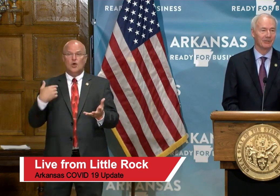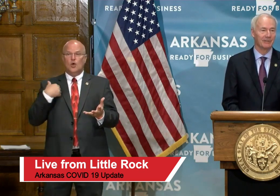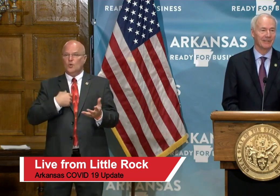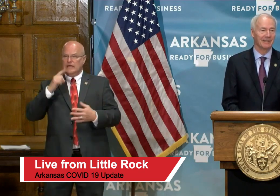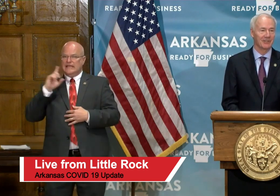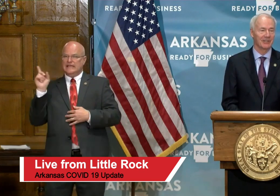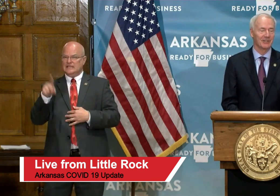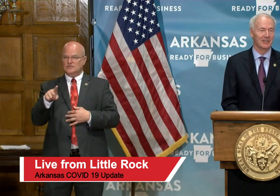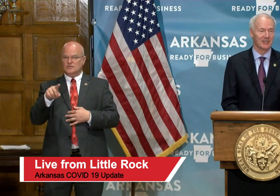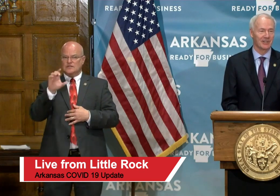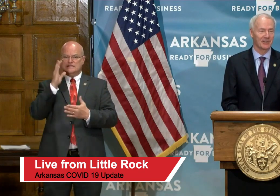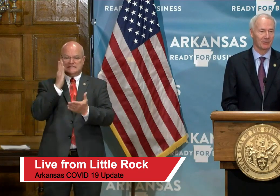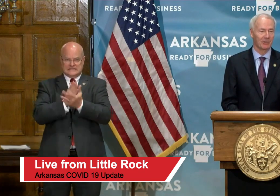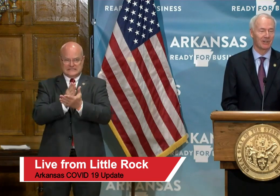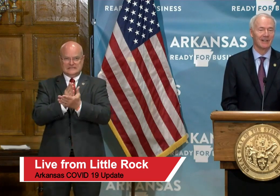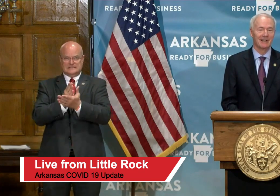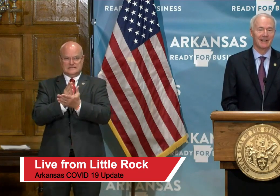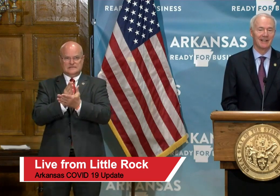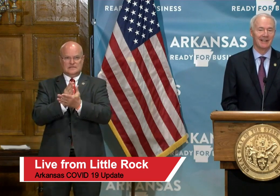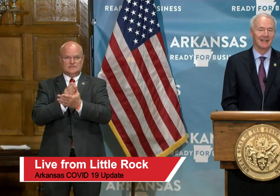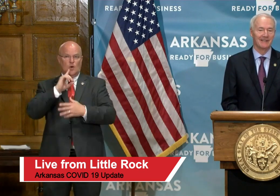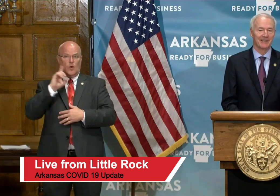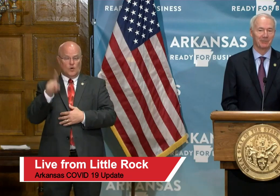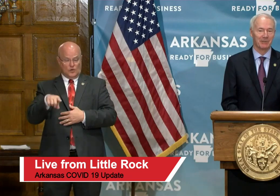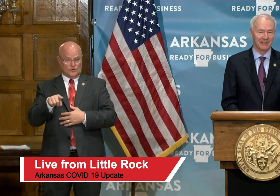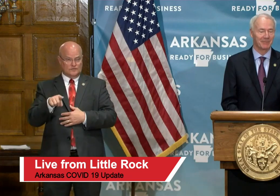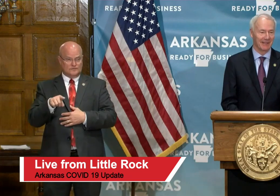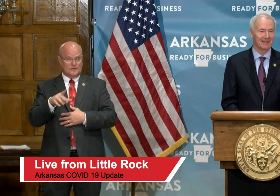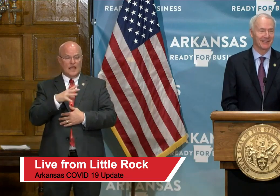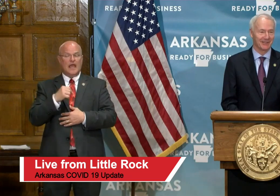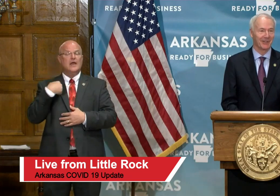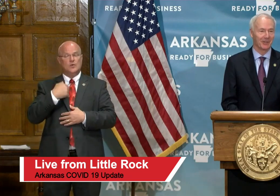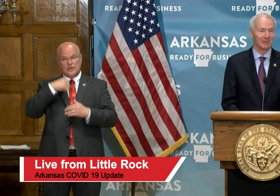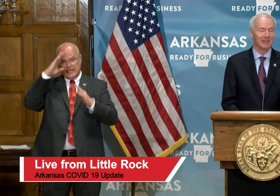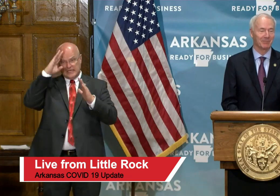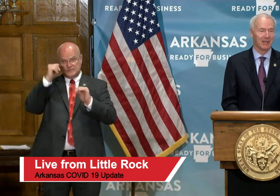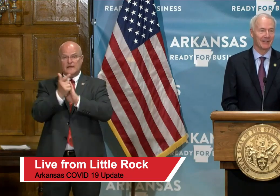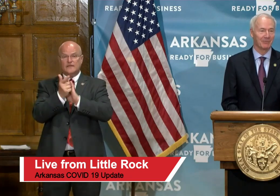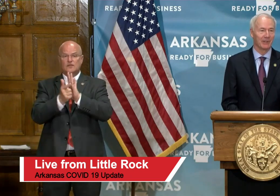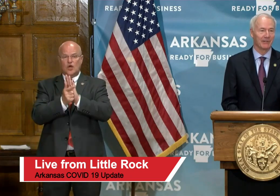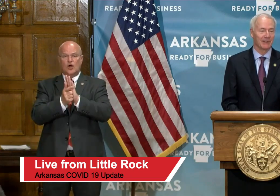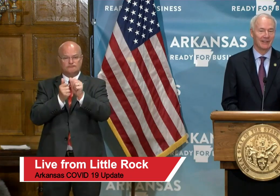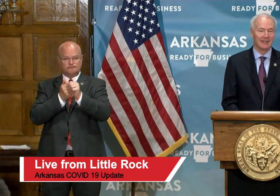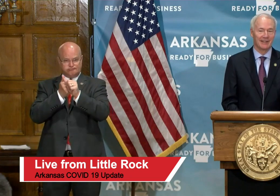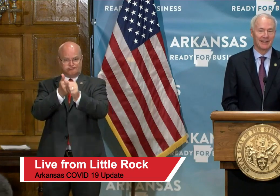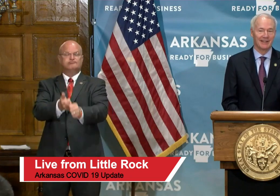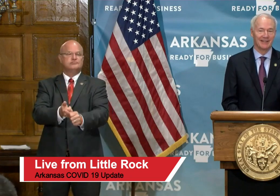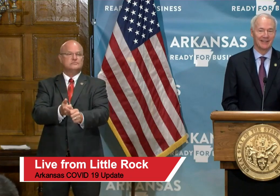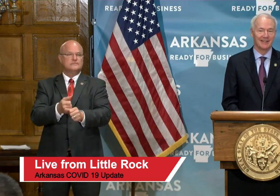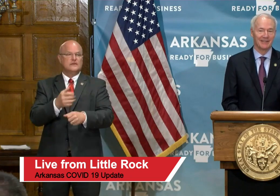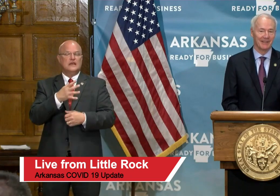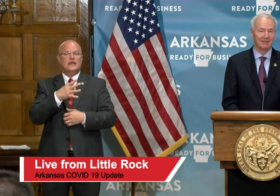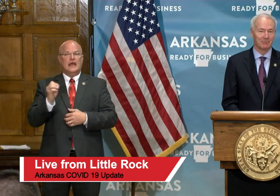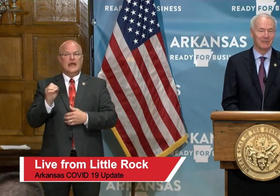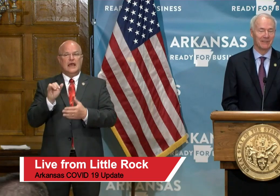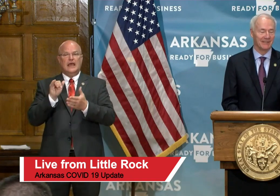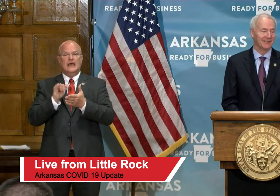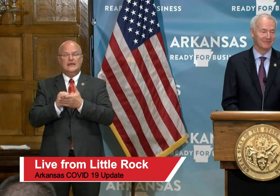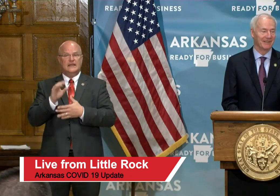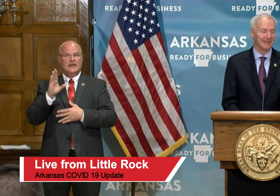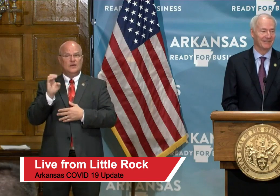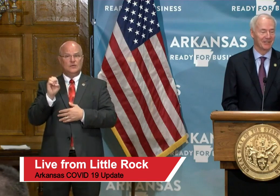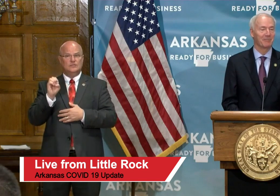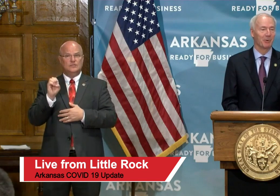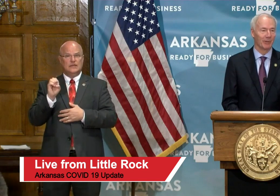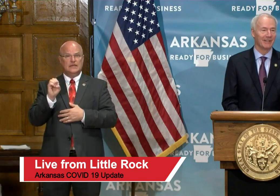We issued the cease and desist order, and we expect the law to be complied with, and that would